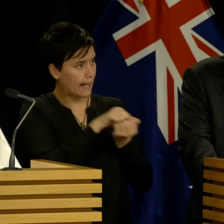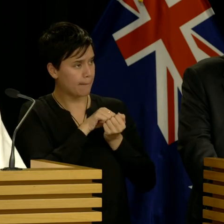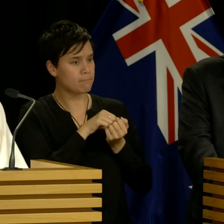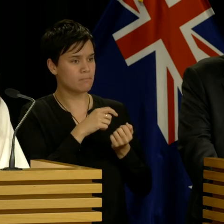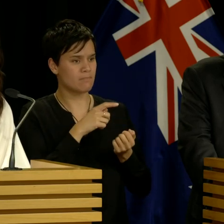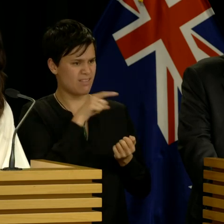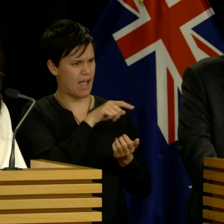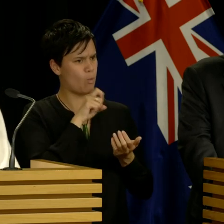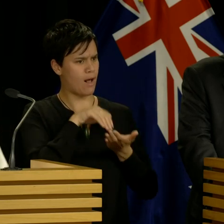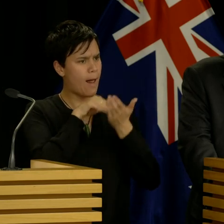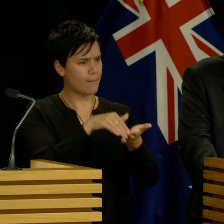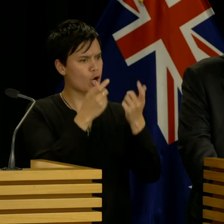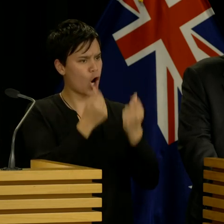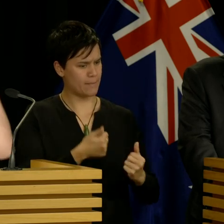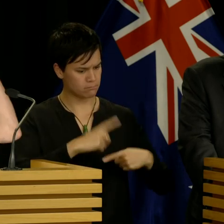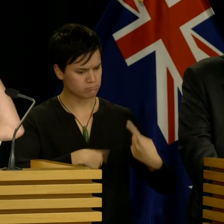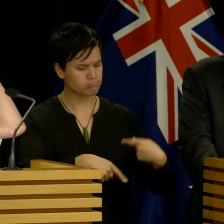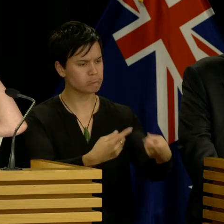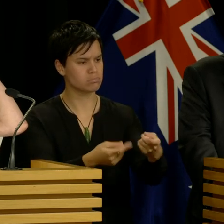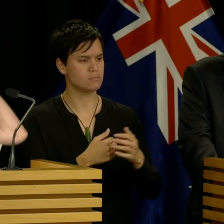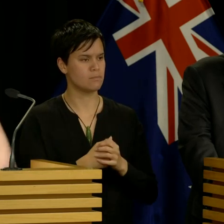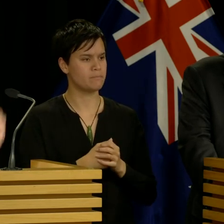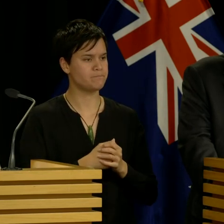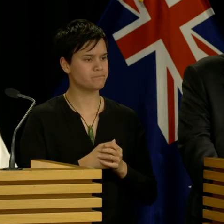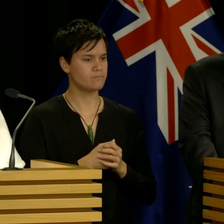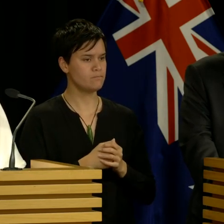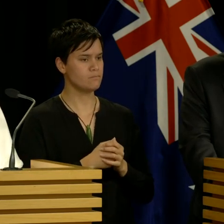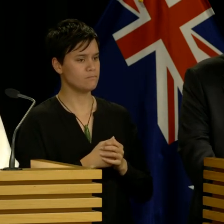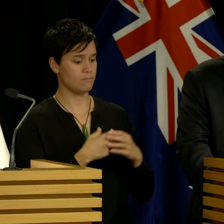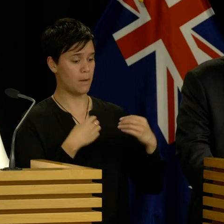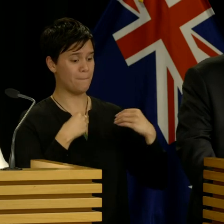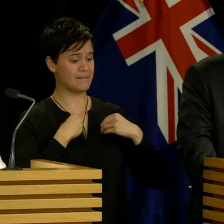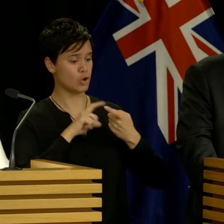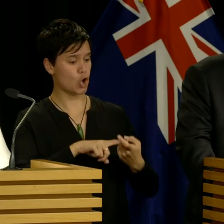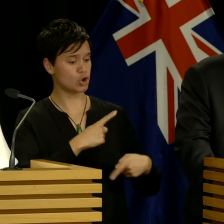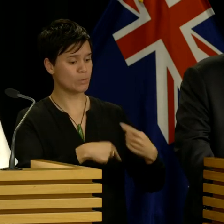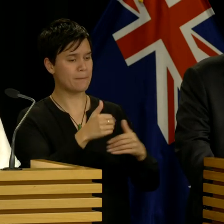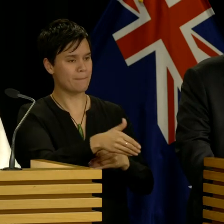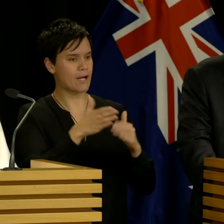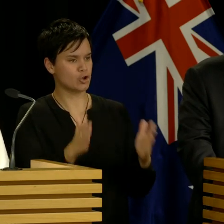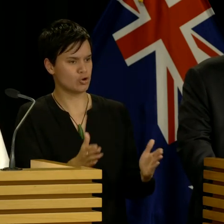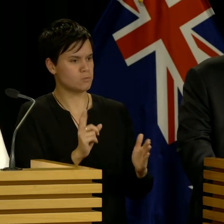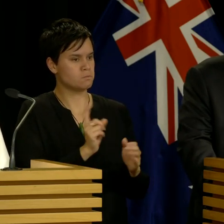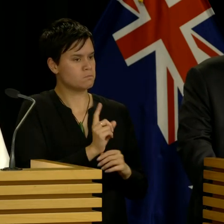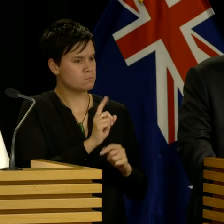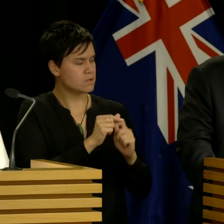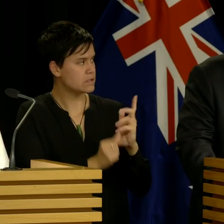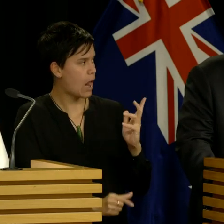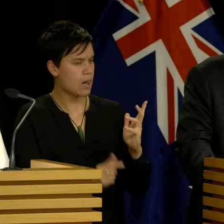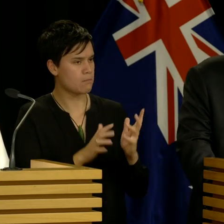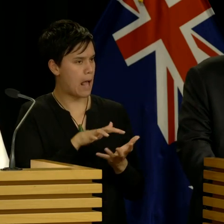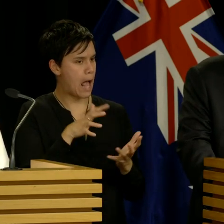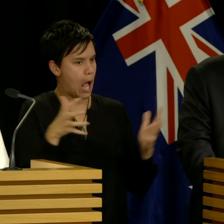do you think, what's the scale of this business continuity package? Yeah, that's obviously the detail that we're now working our way through. The scale will